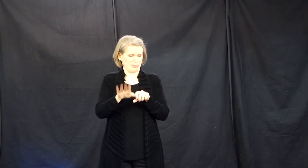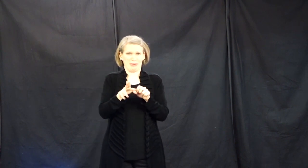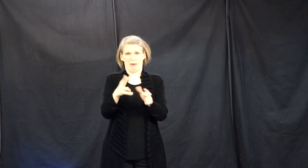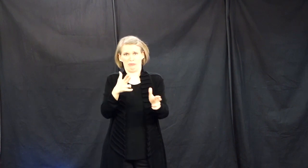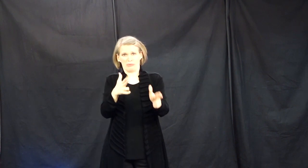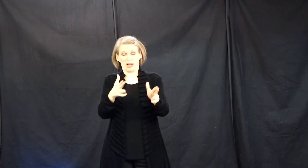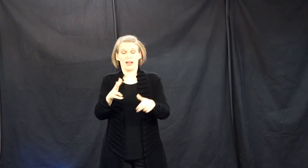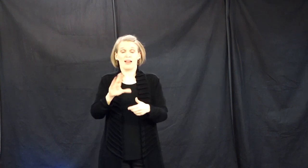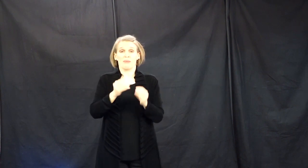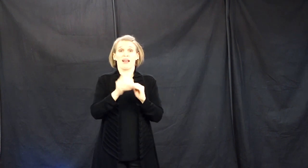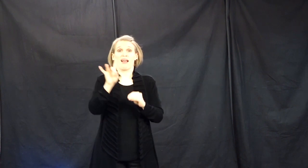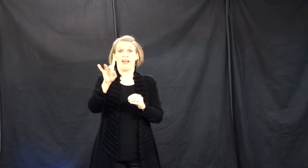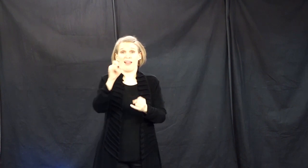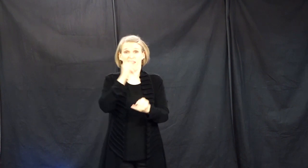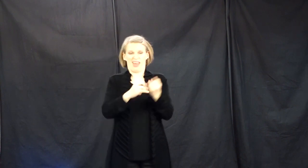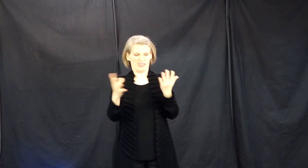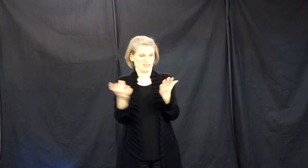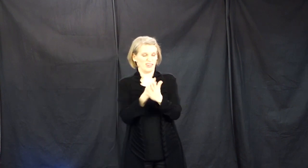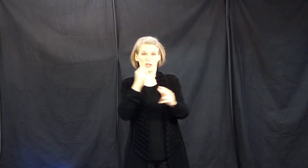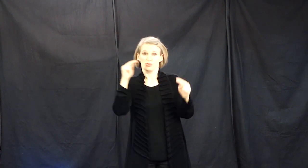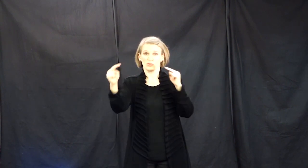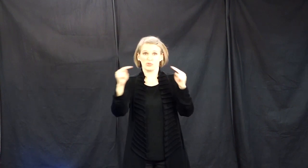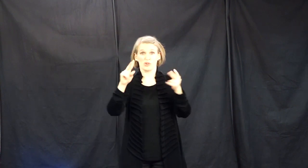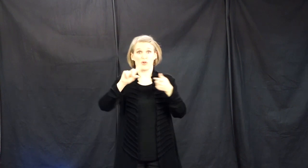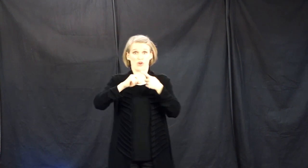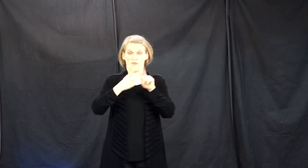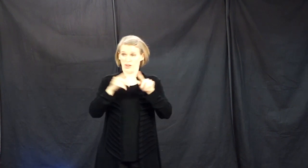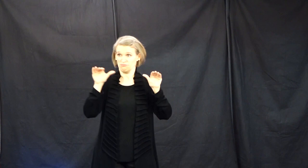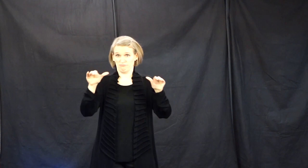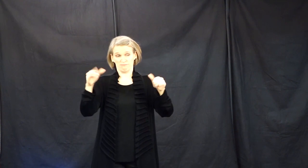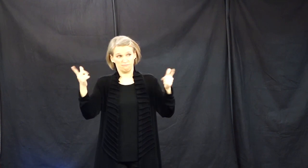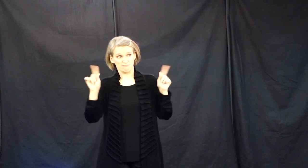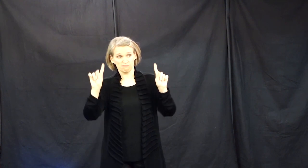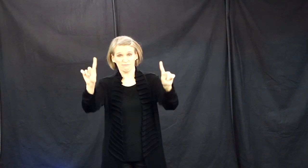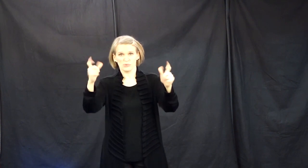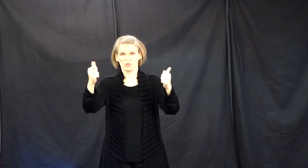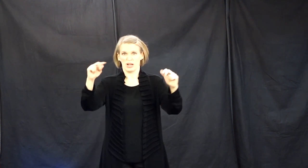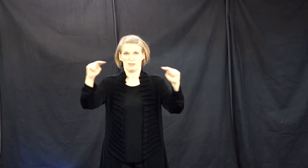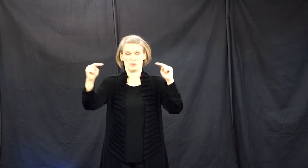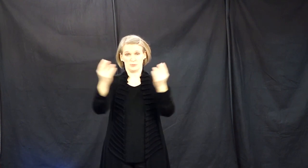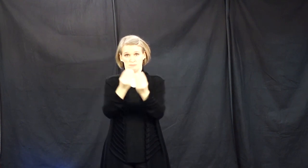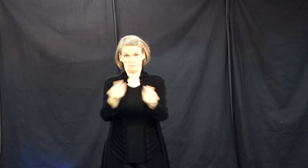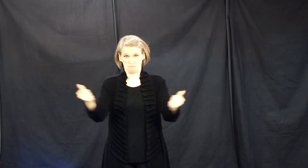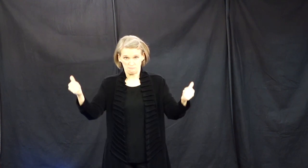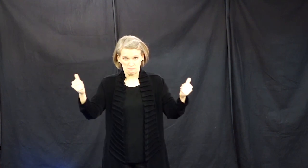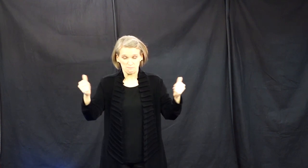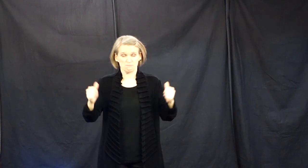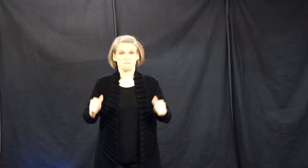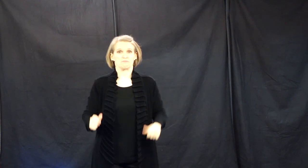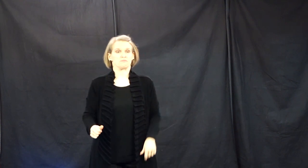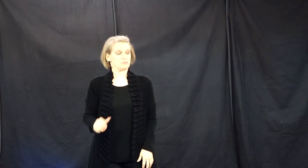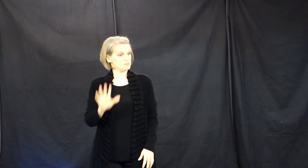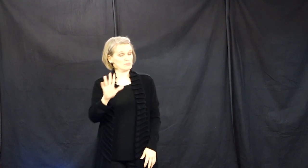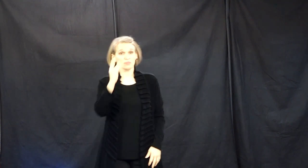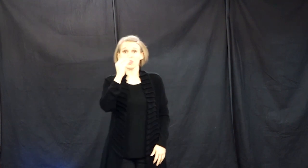Your last chance to negotiate. Send in your second, see if they can set the record straight. They won't teach you this